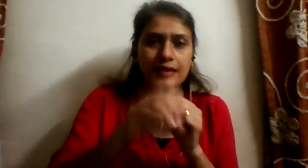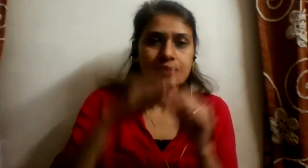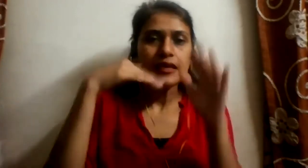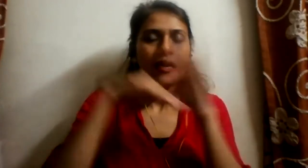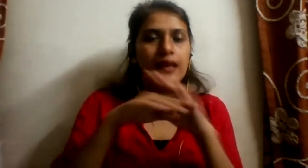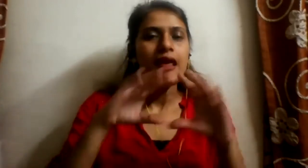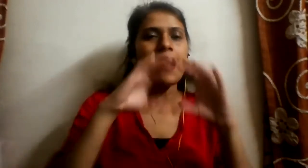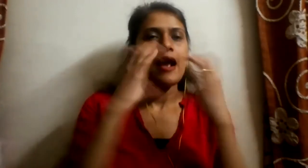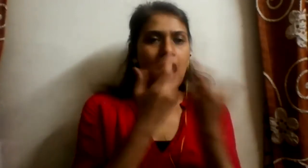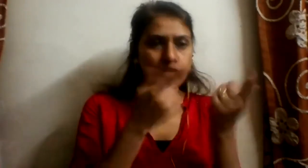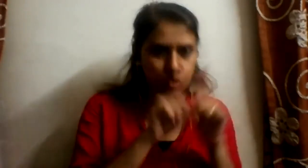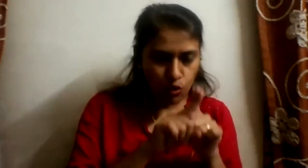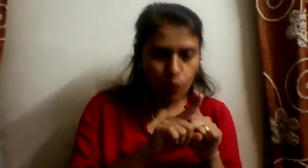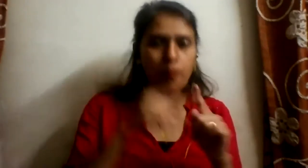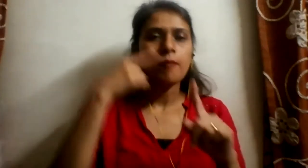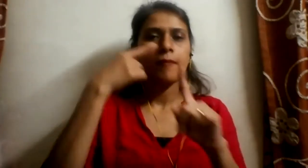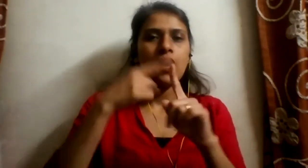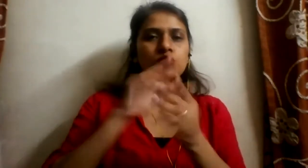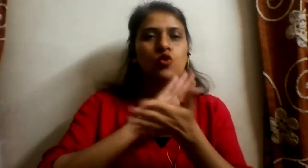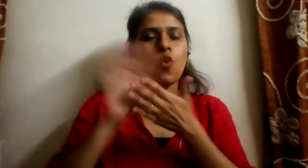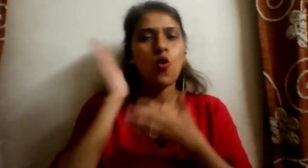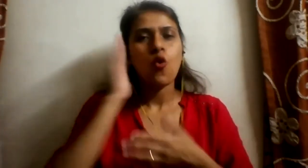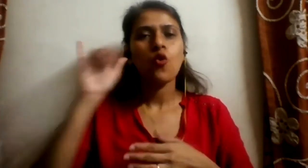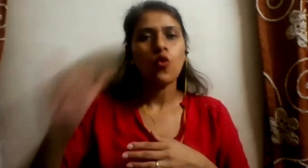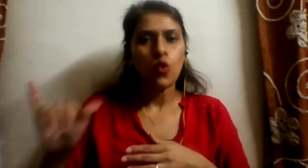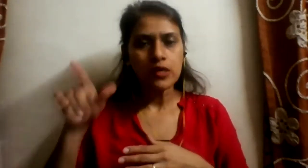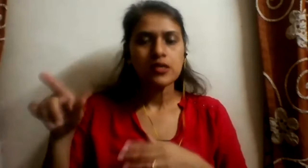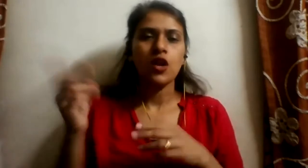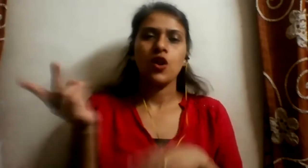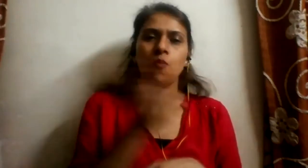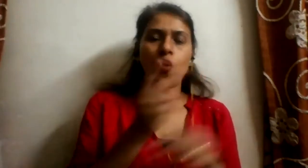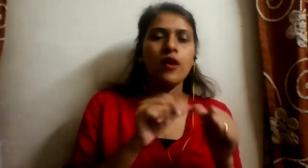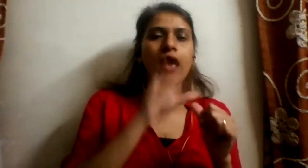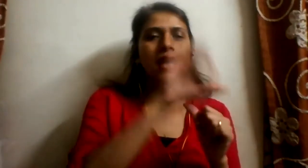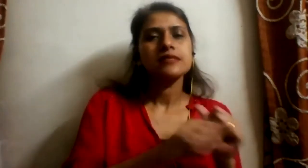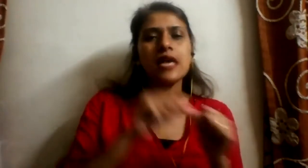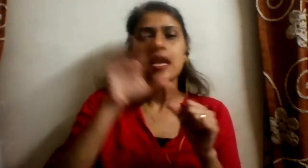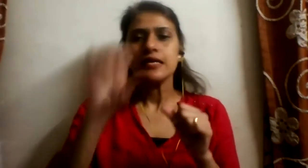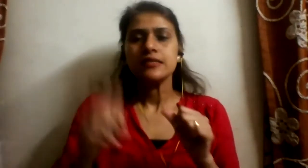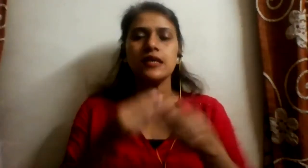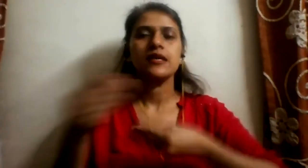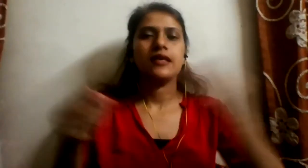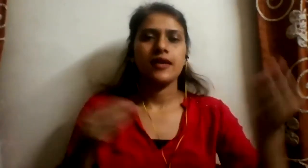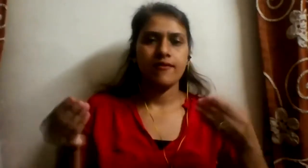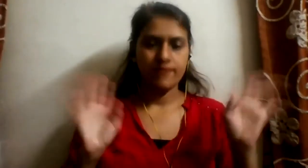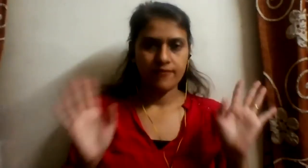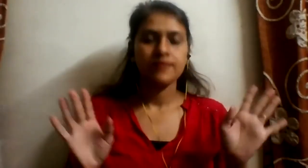the hostels. So you need to provide wheelchair access, you need to provide access to blind, you need to provide things in